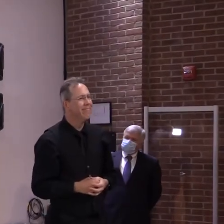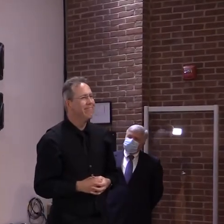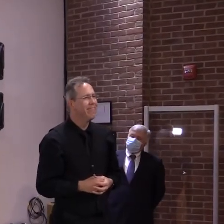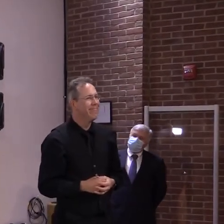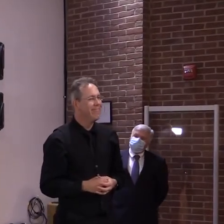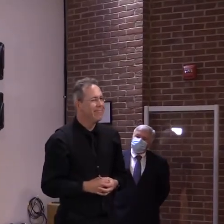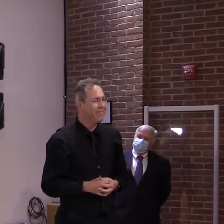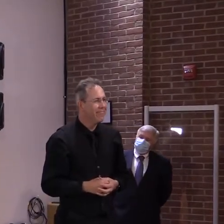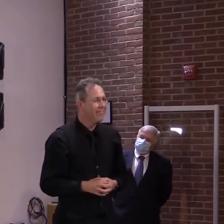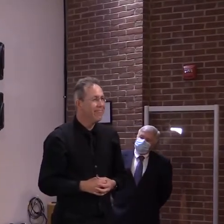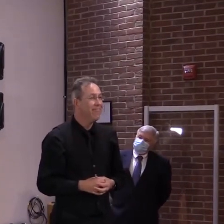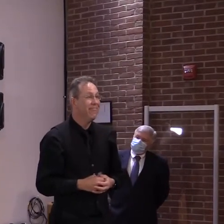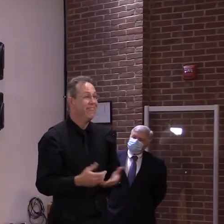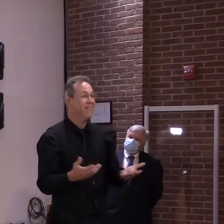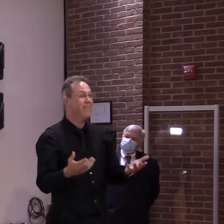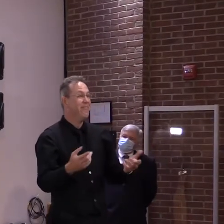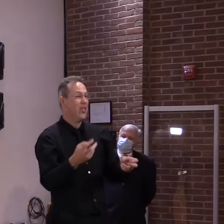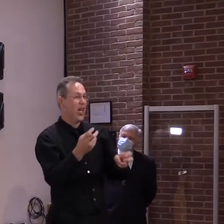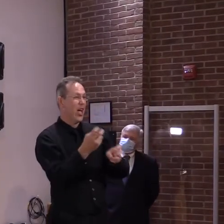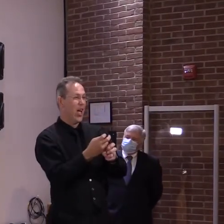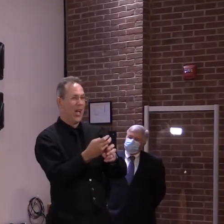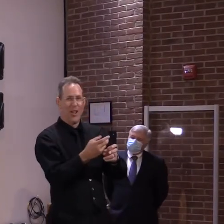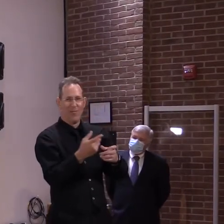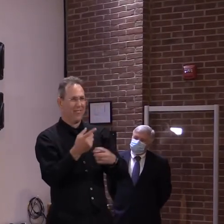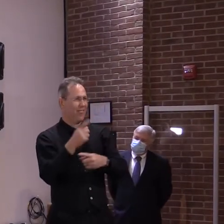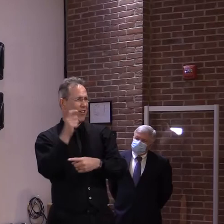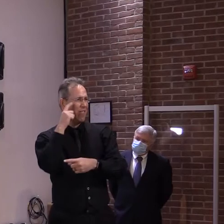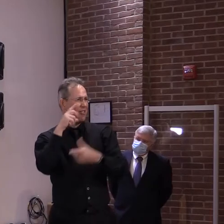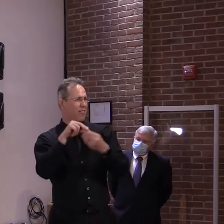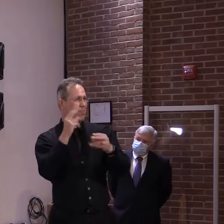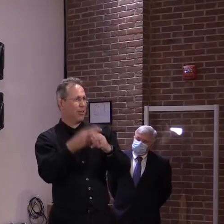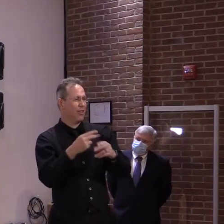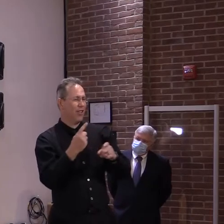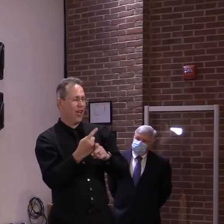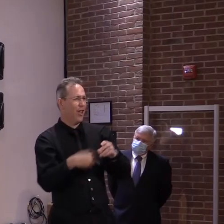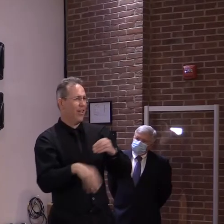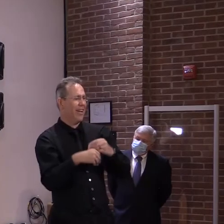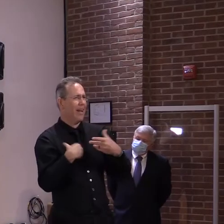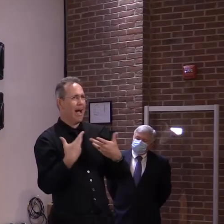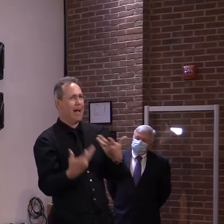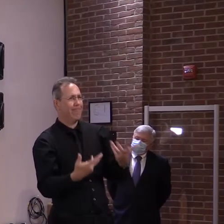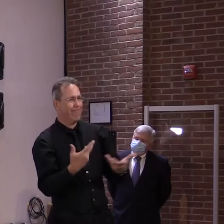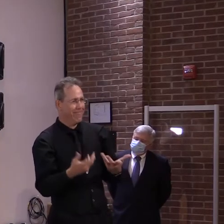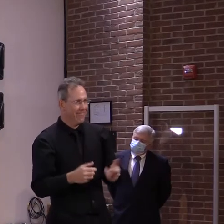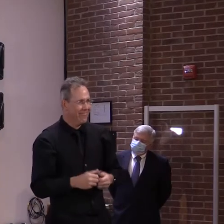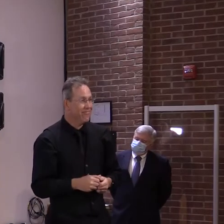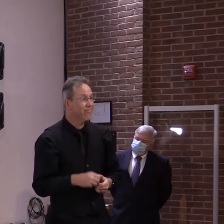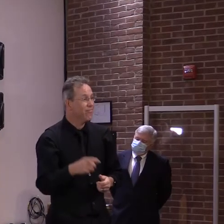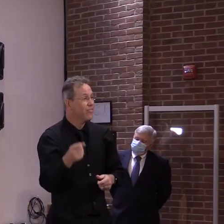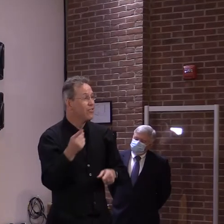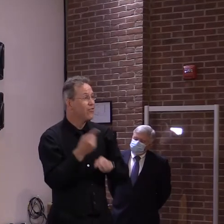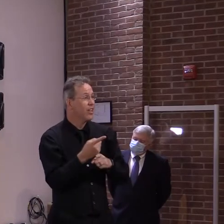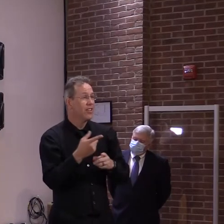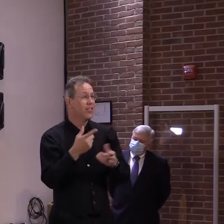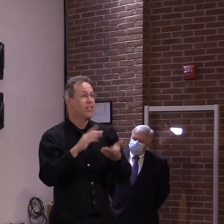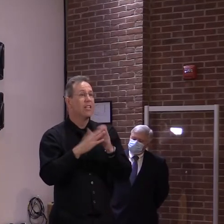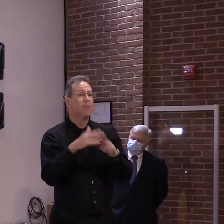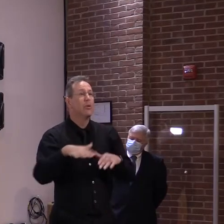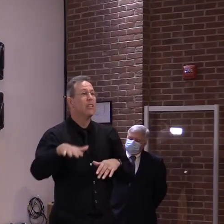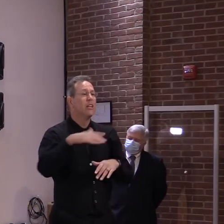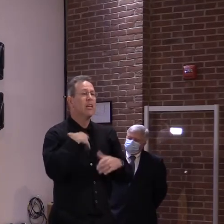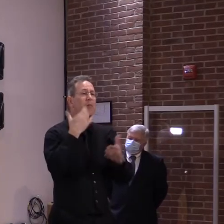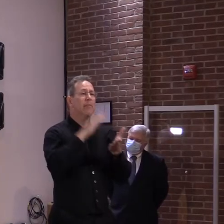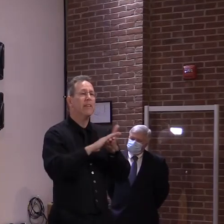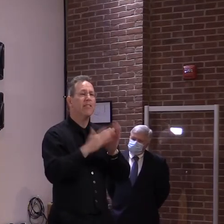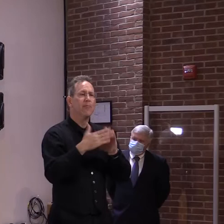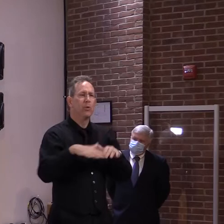It's hard to add too much more to that, because that's the medical community's belief, is all of these factors.